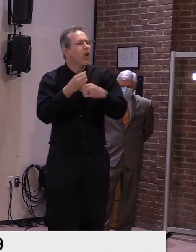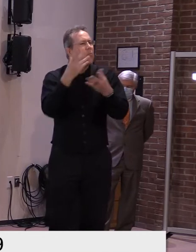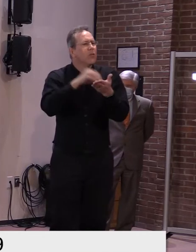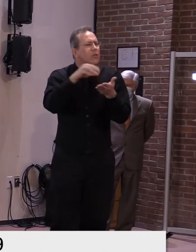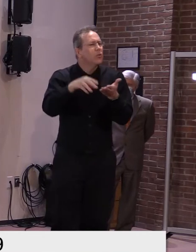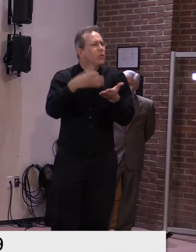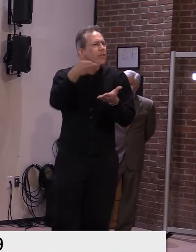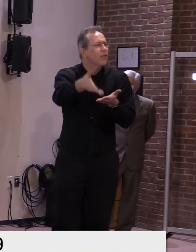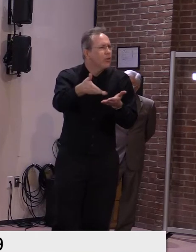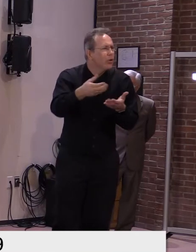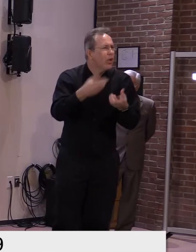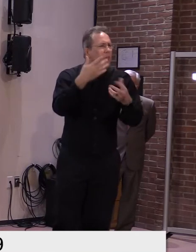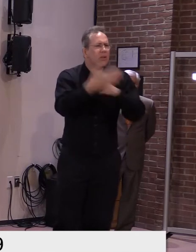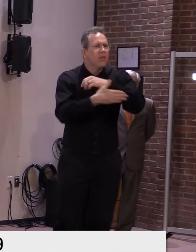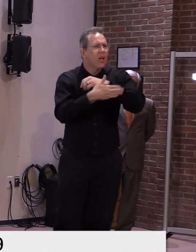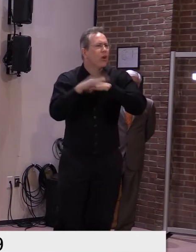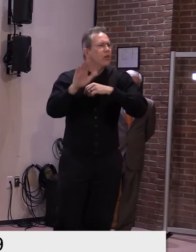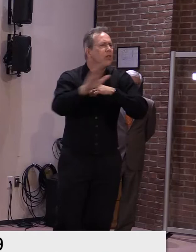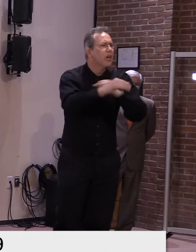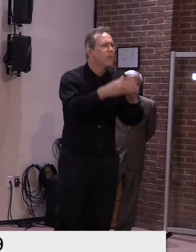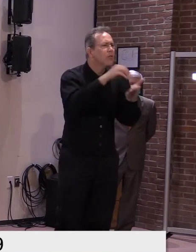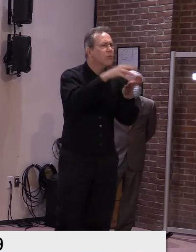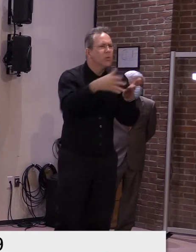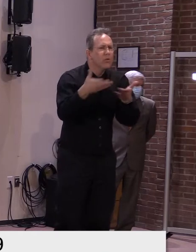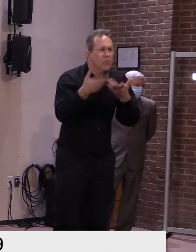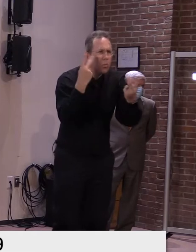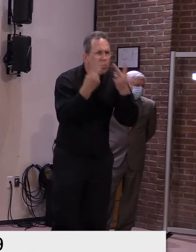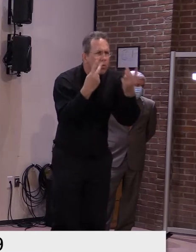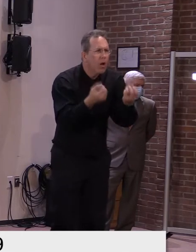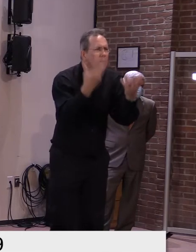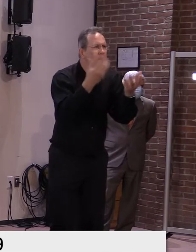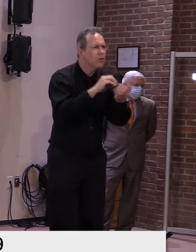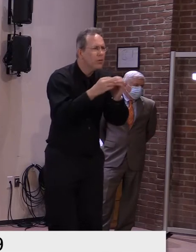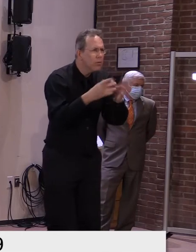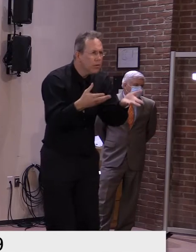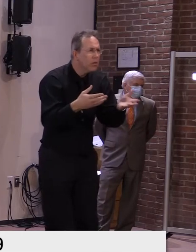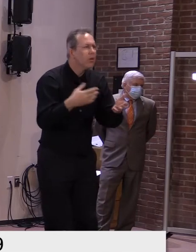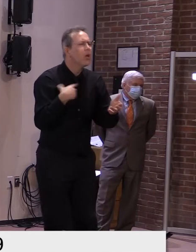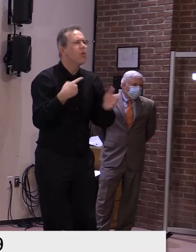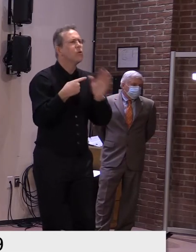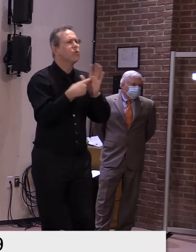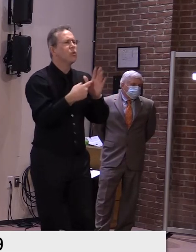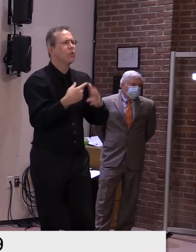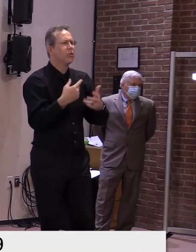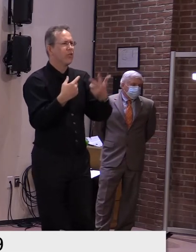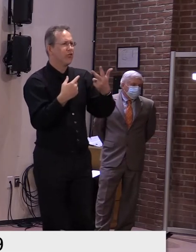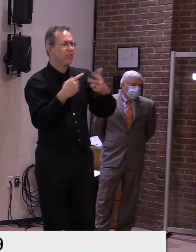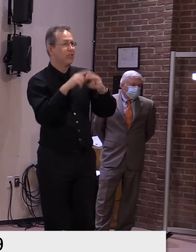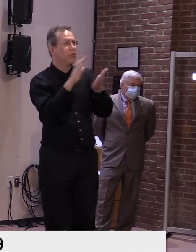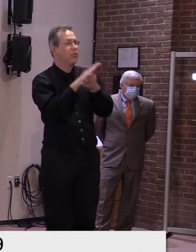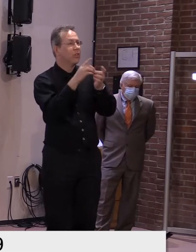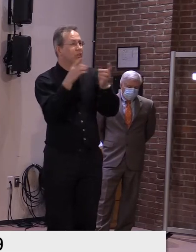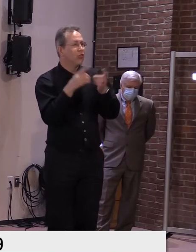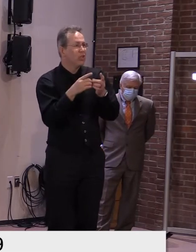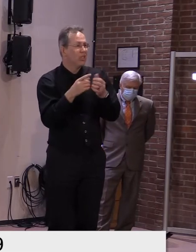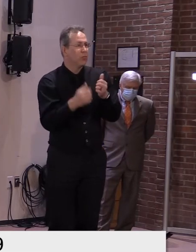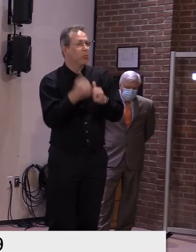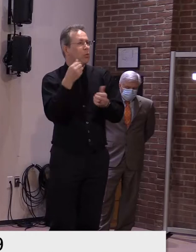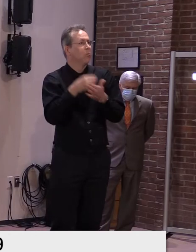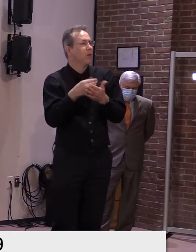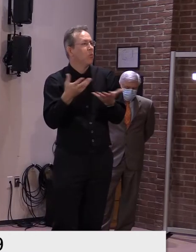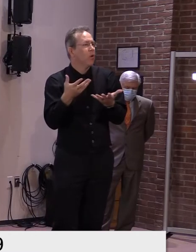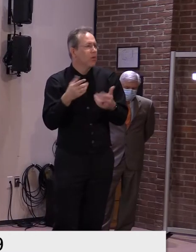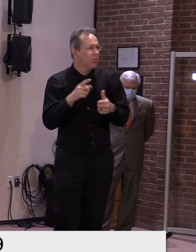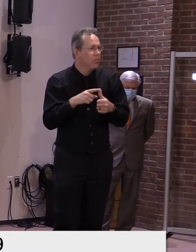real dollars, I thought I would share the amounts for the three districts that will receive the most ESSER funding. Again, these allocations are based on population